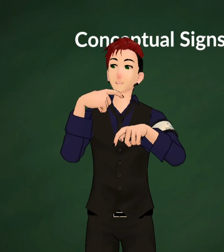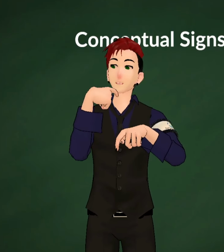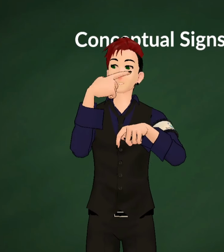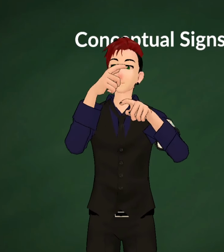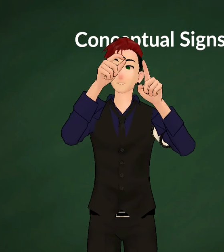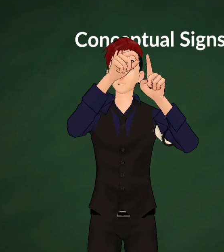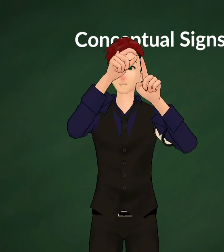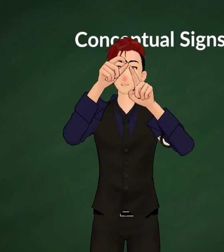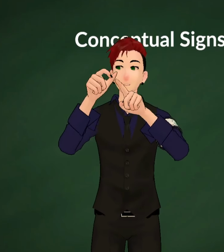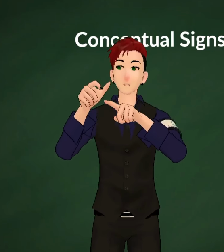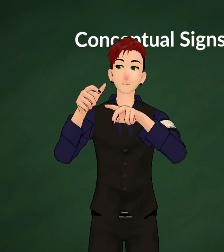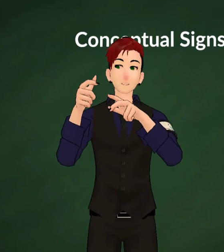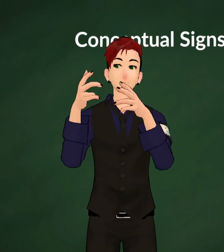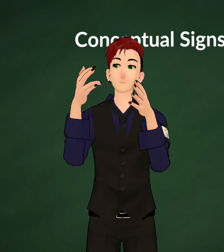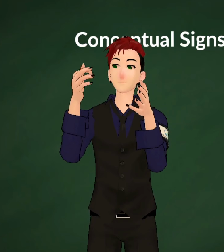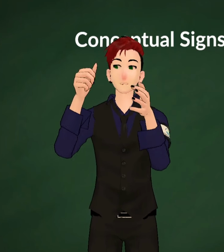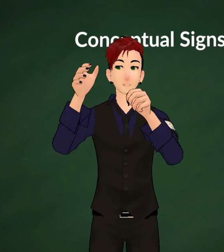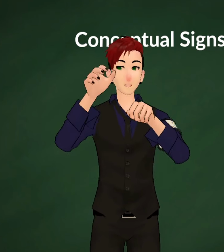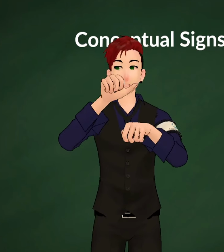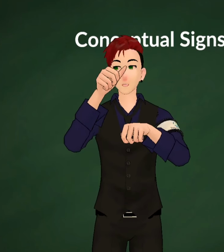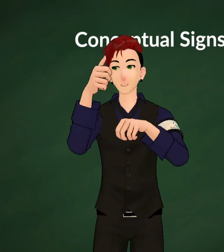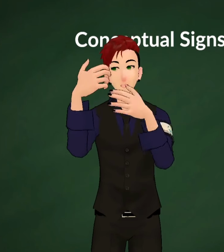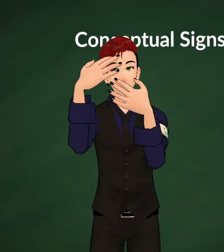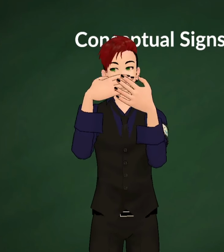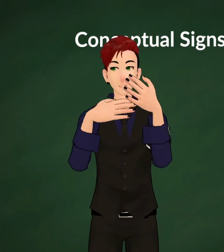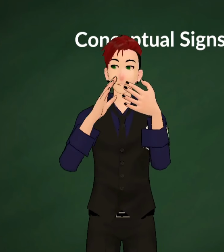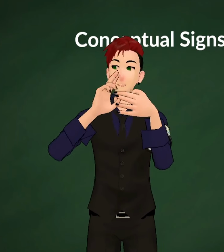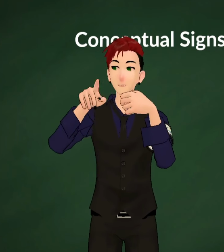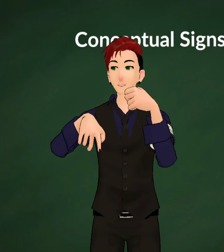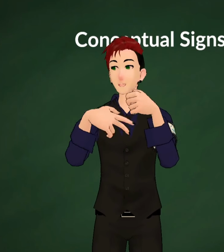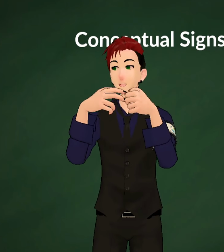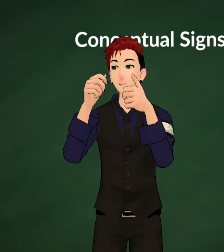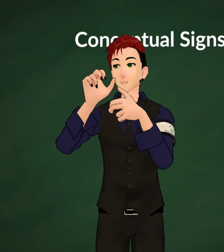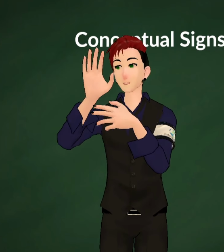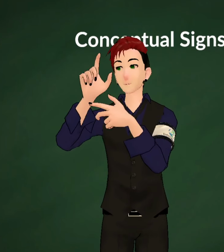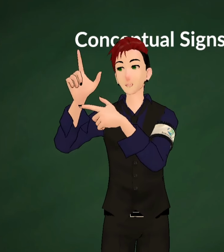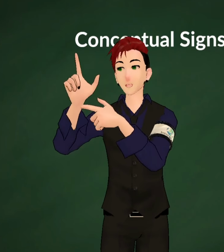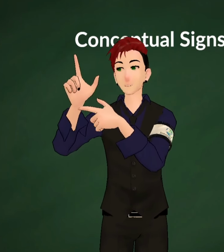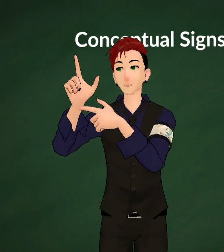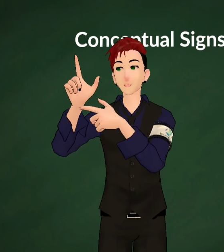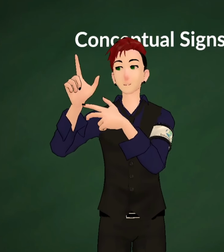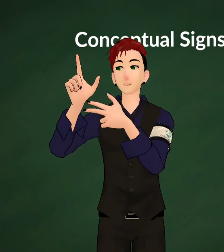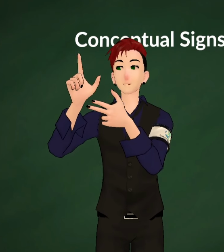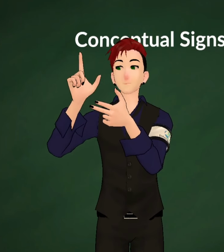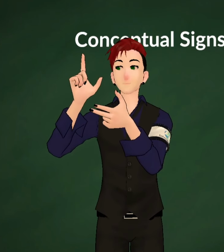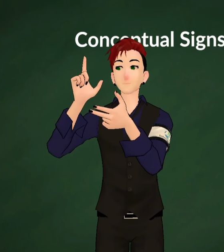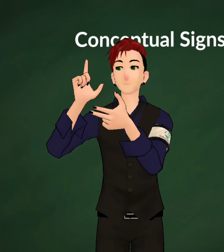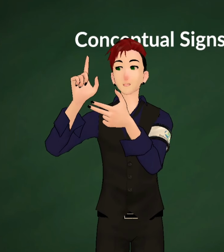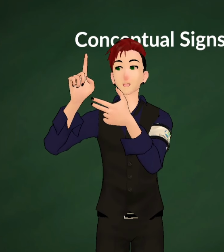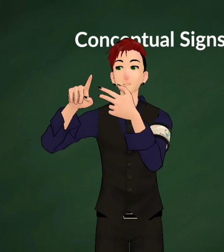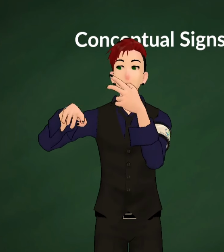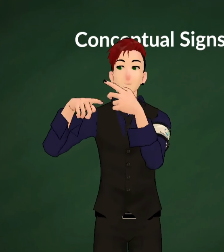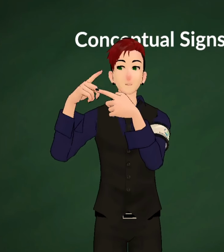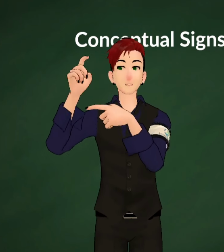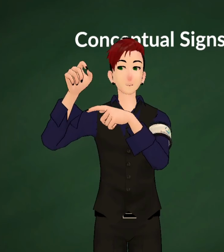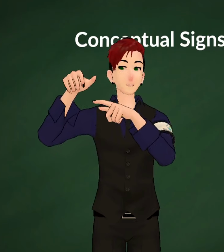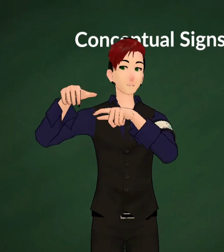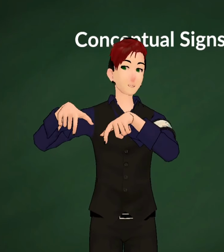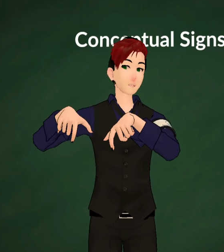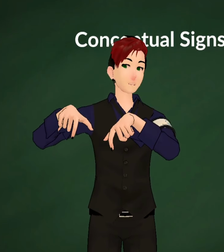just saying the words. And that's a whole other lesson we can talk about with classifiers. Whenever DM,